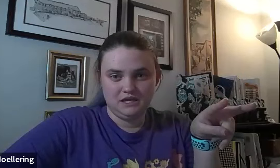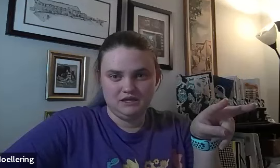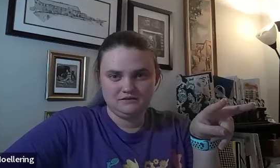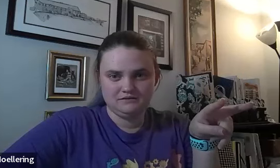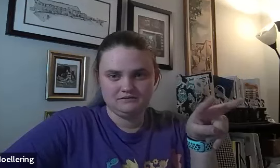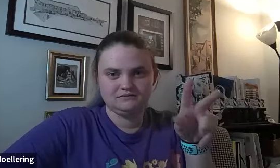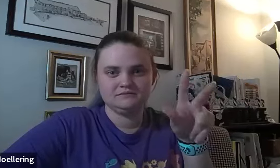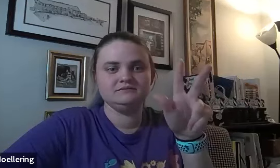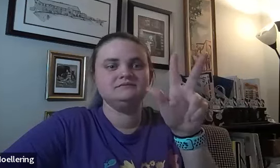23.